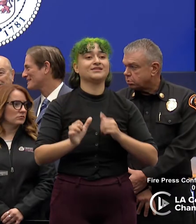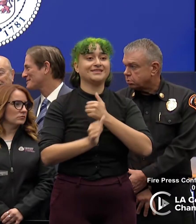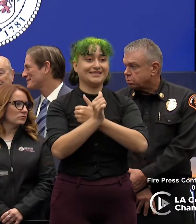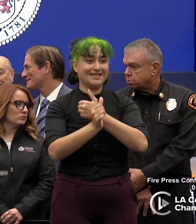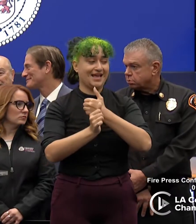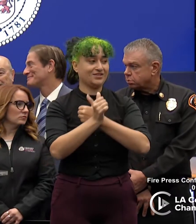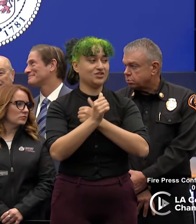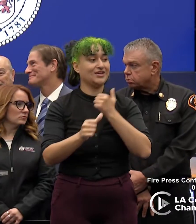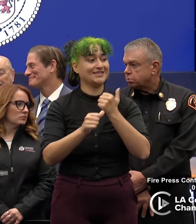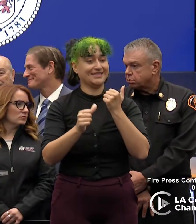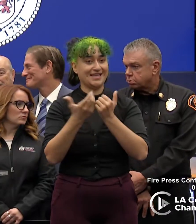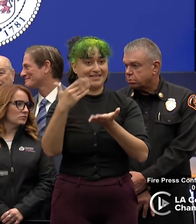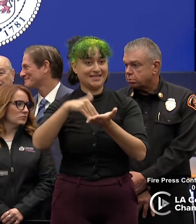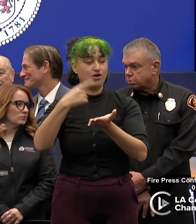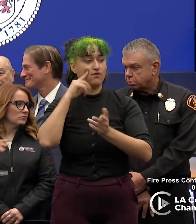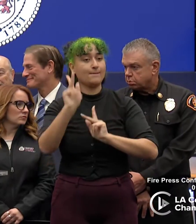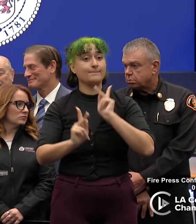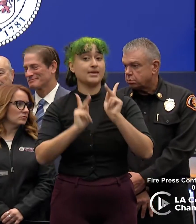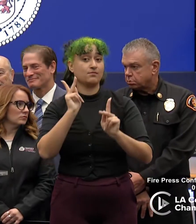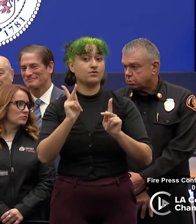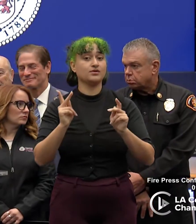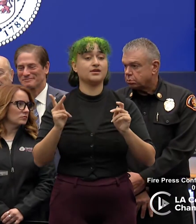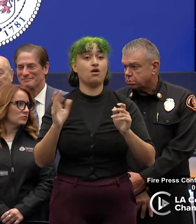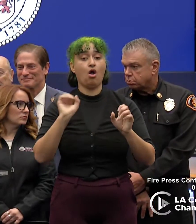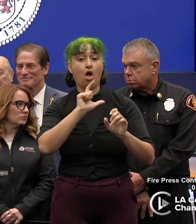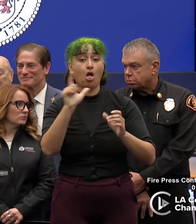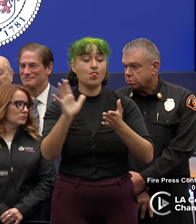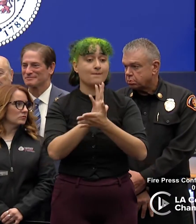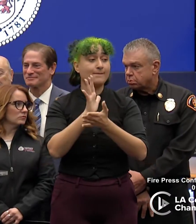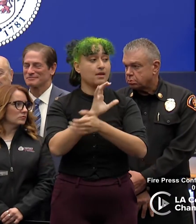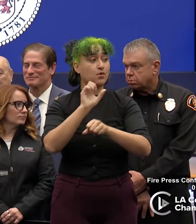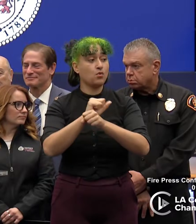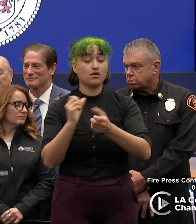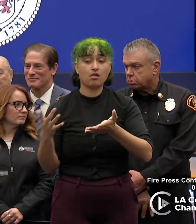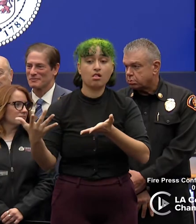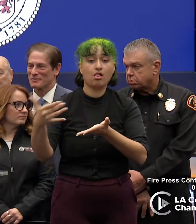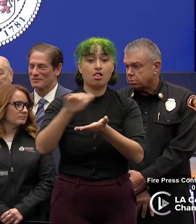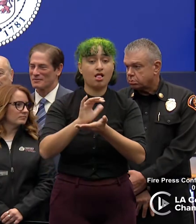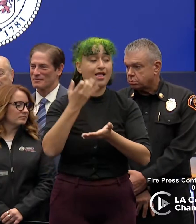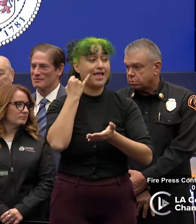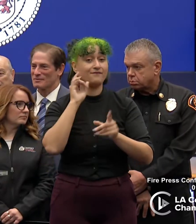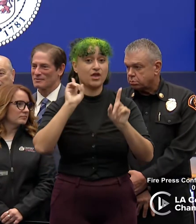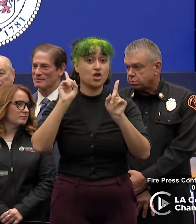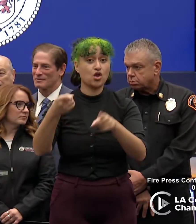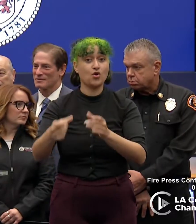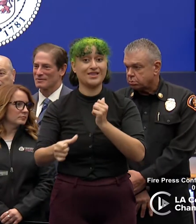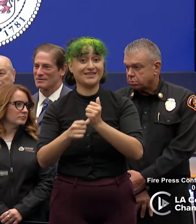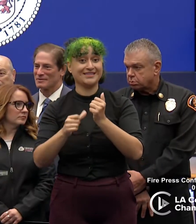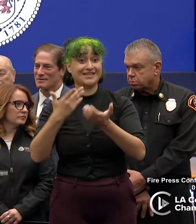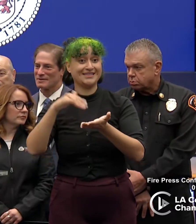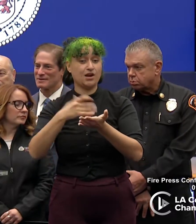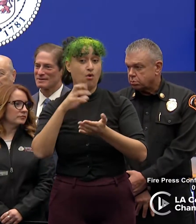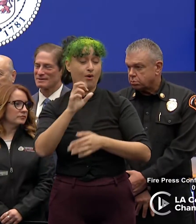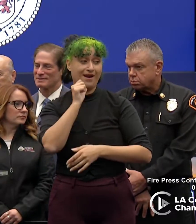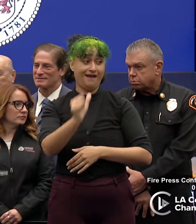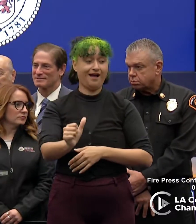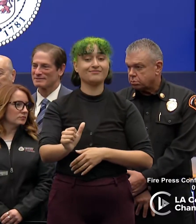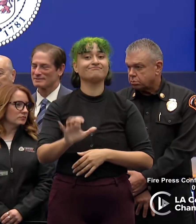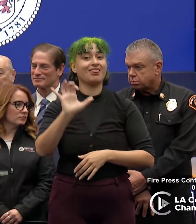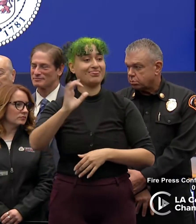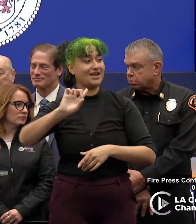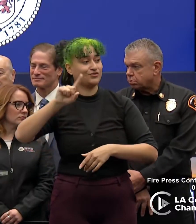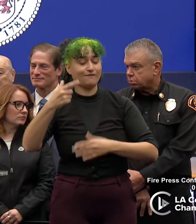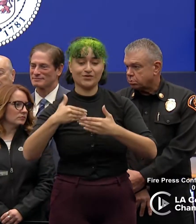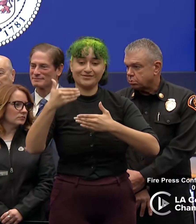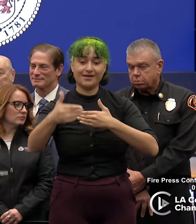Disaster Assistance Center for people to get all of their paperwork together. Whether they go to the Assistance Center or not, that is the